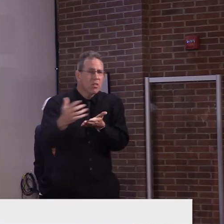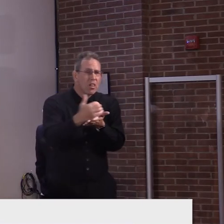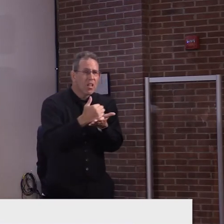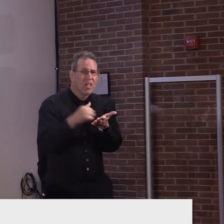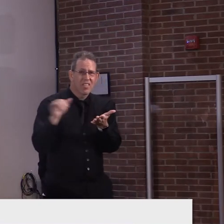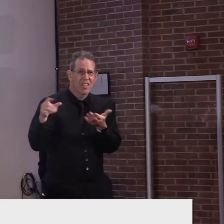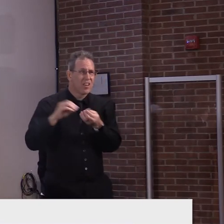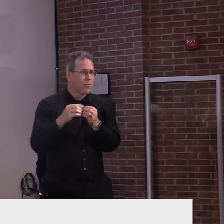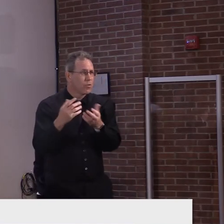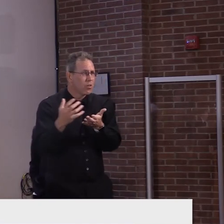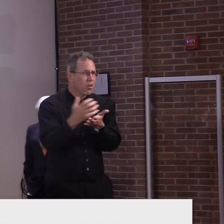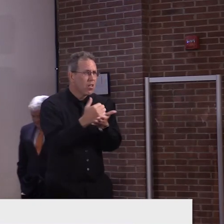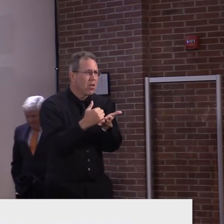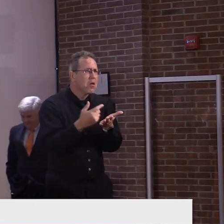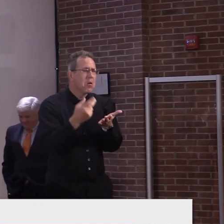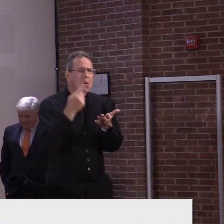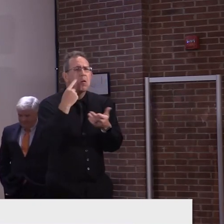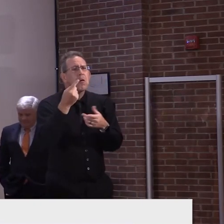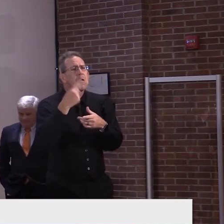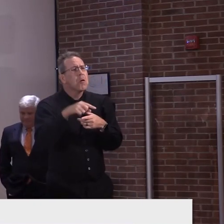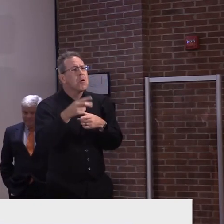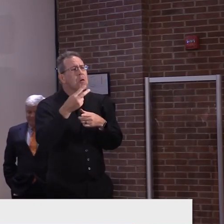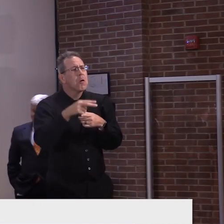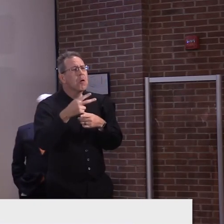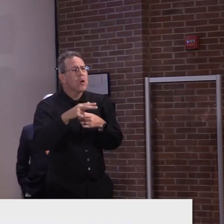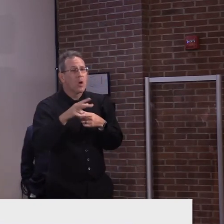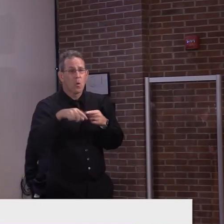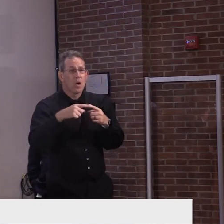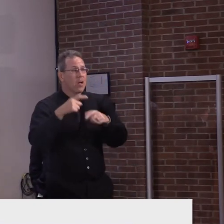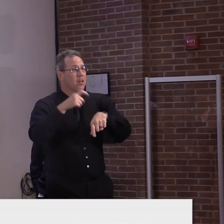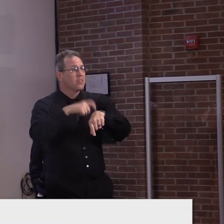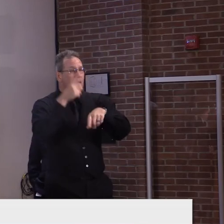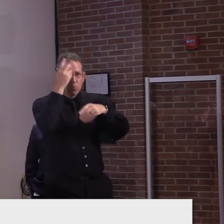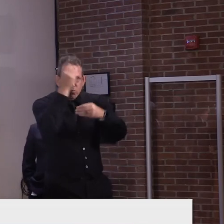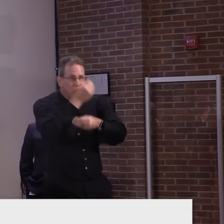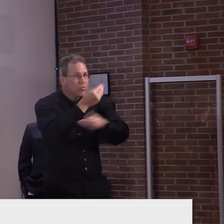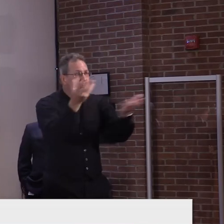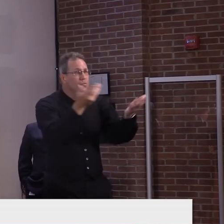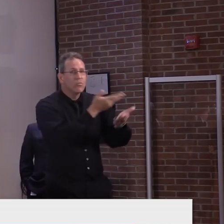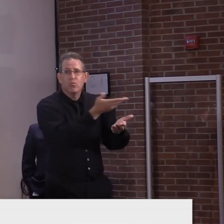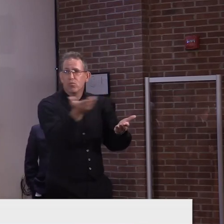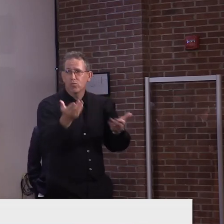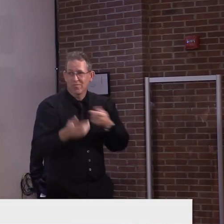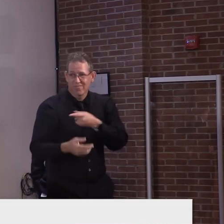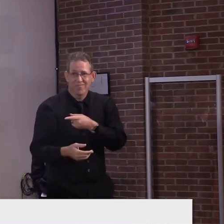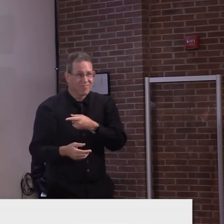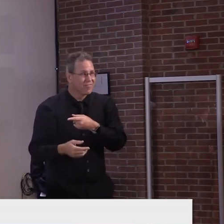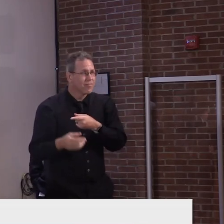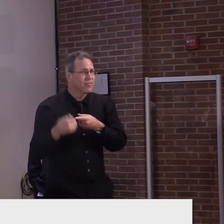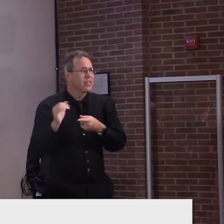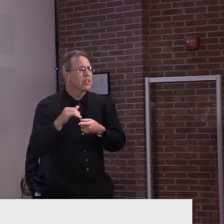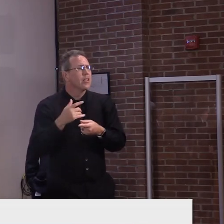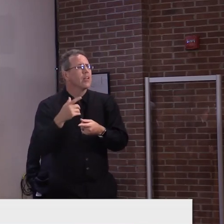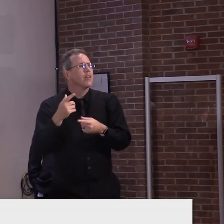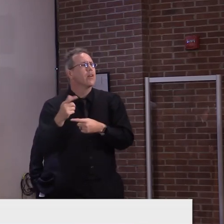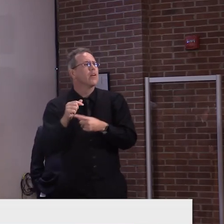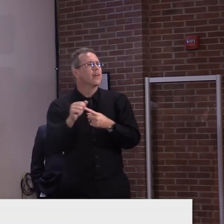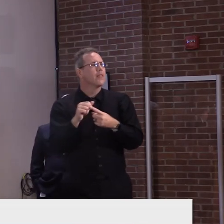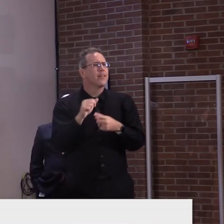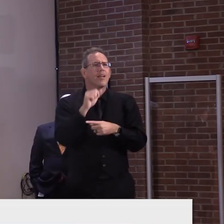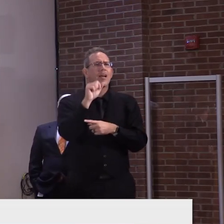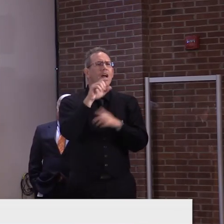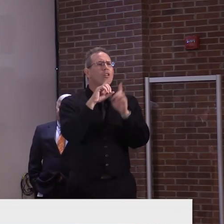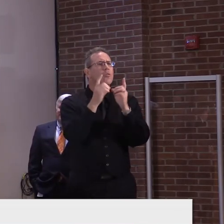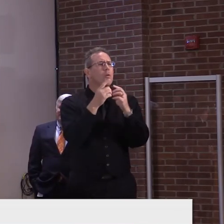out in a few weeks, what would it take for the Department of Education, sorry, the Agency of Education, or the